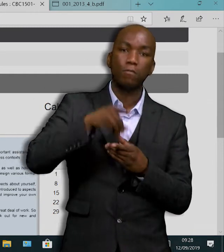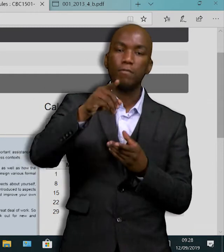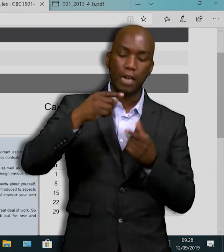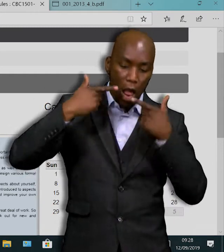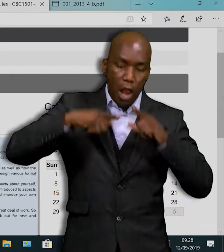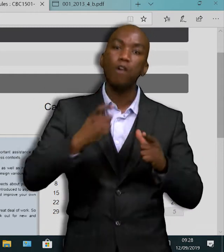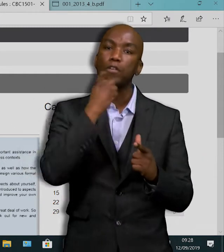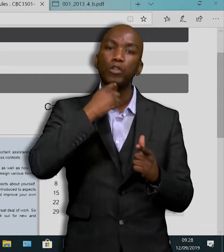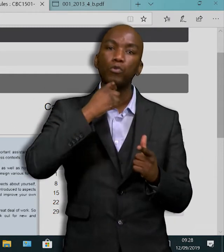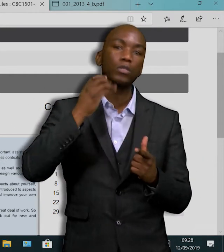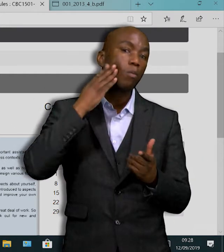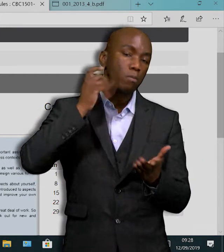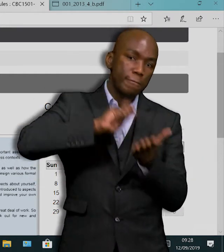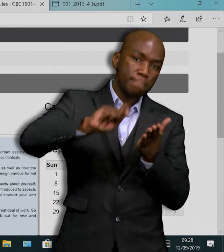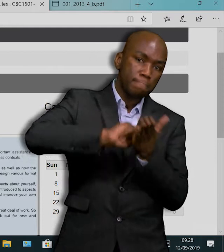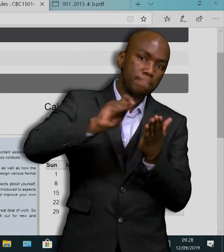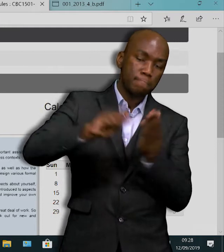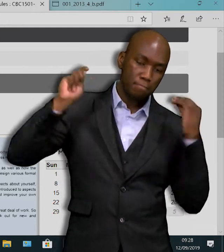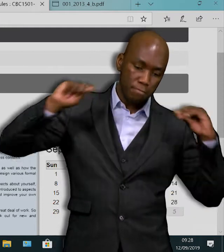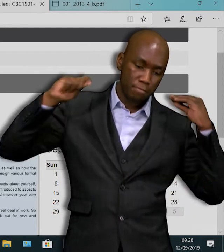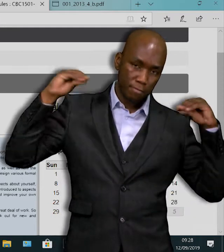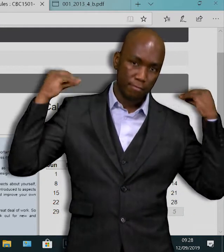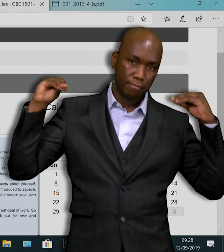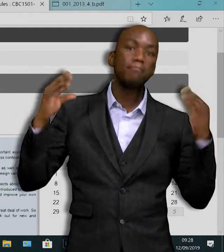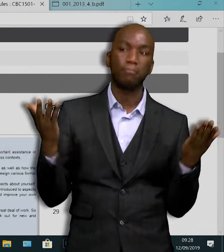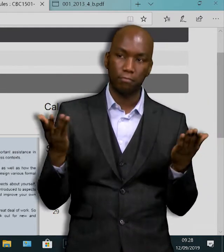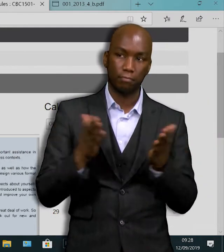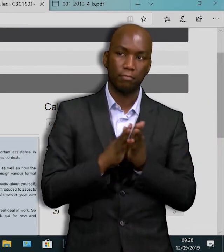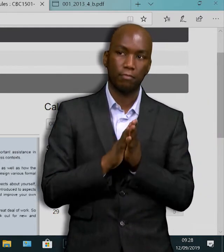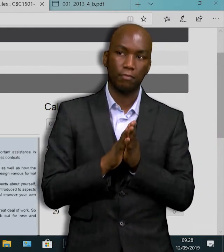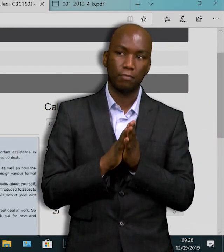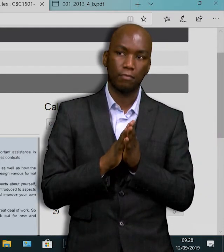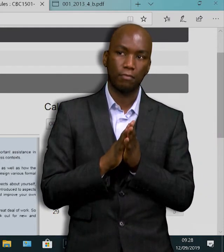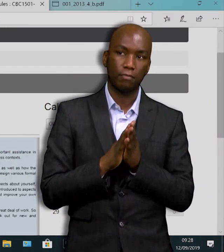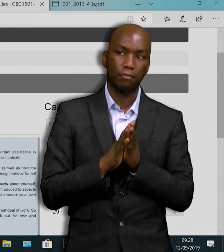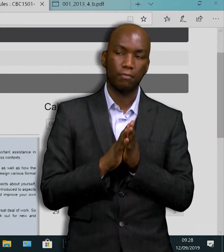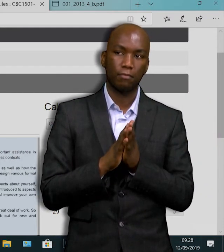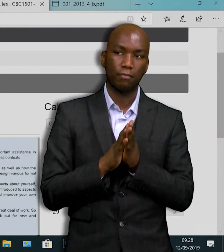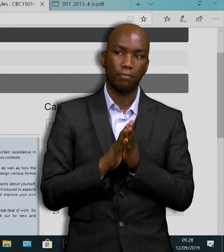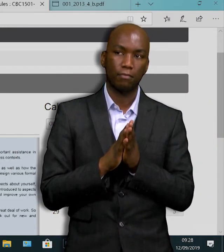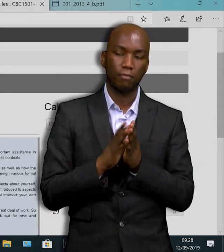punctuation, tense, and writing fluency.